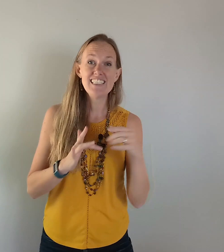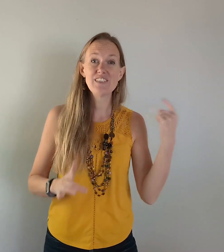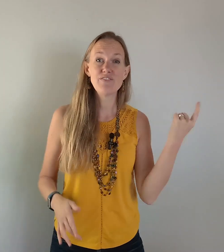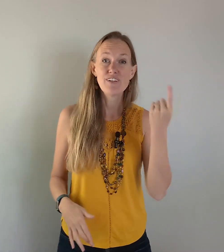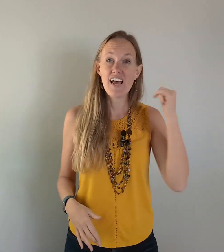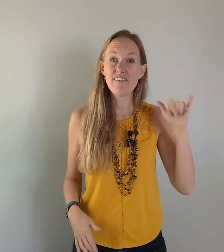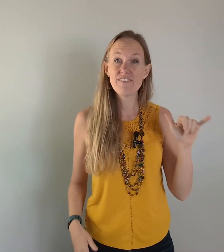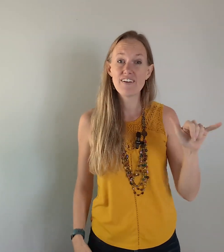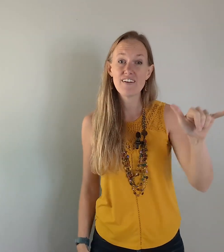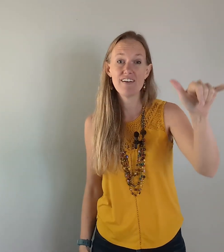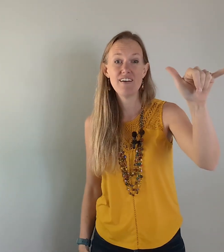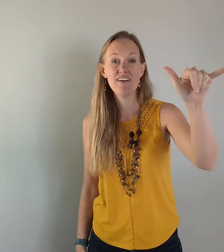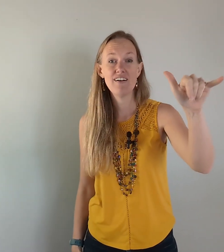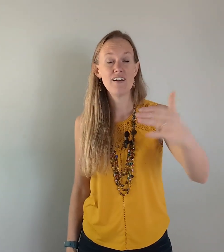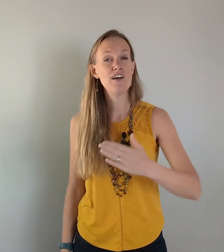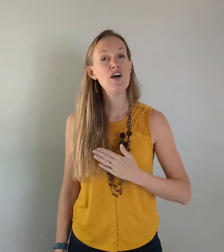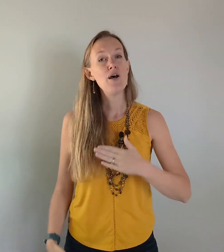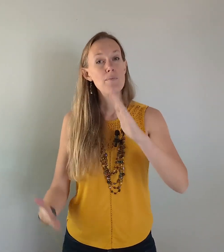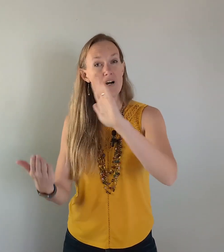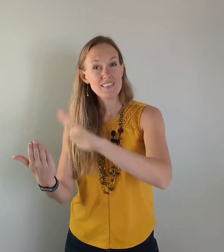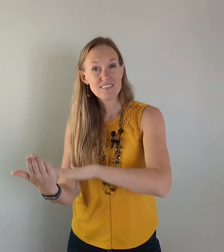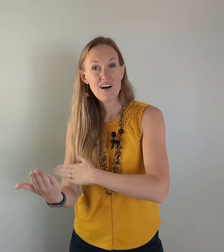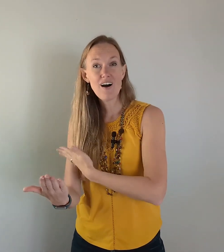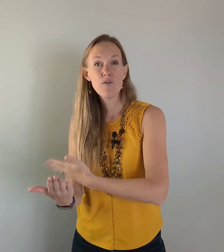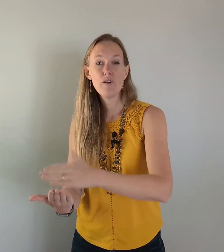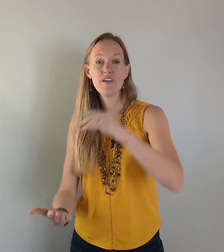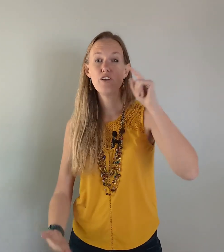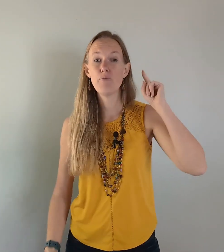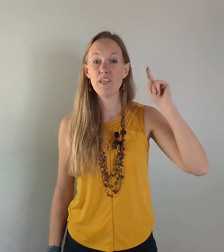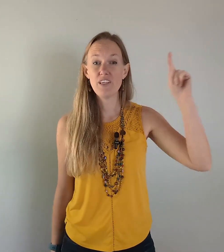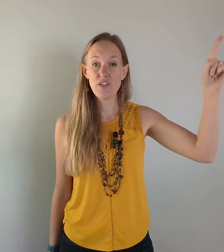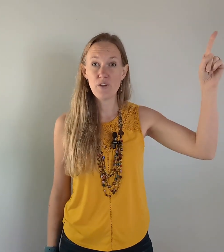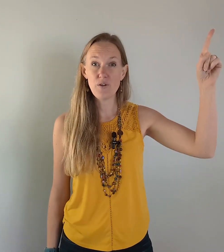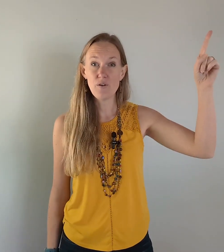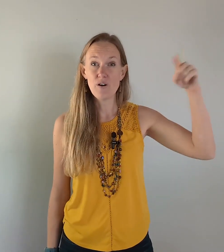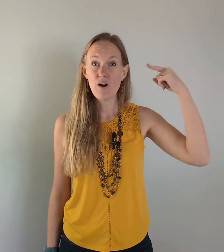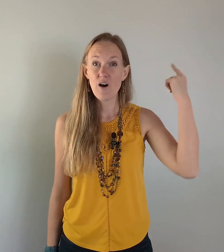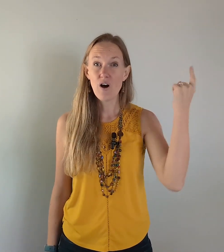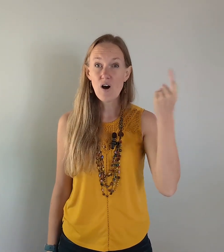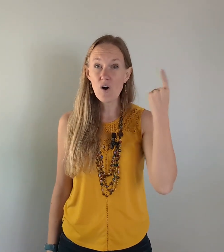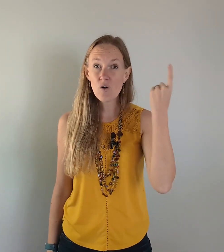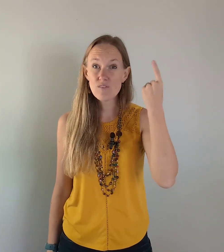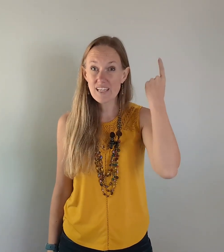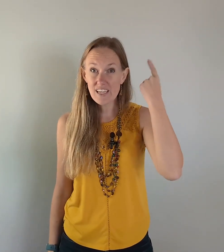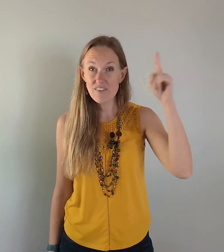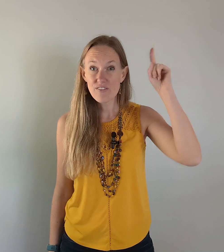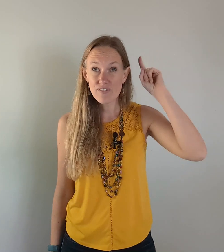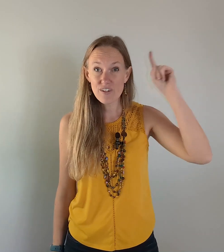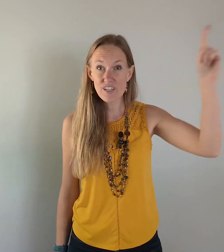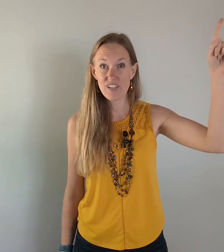Jesus forever, my song will be you, only for